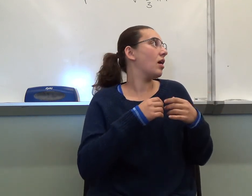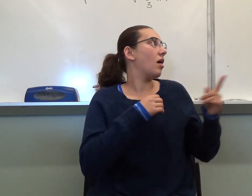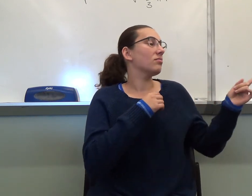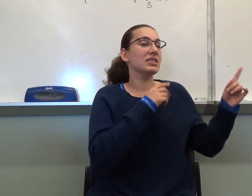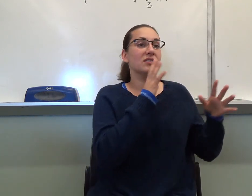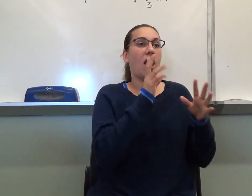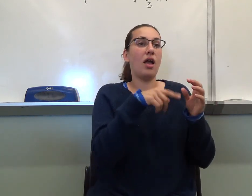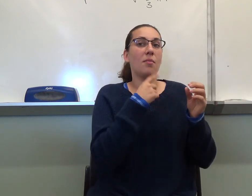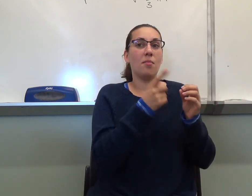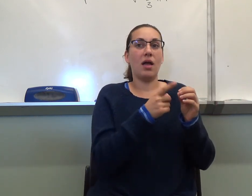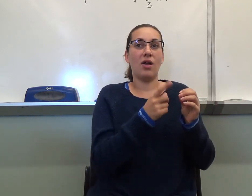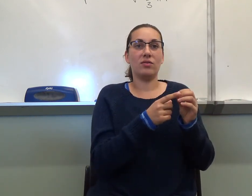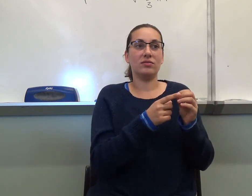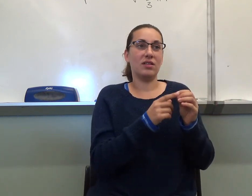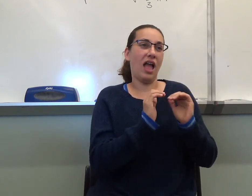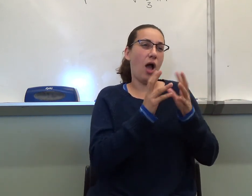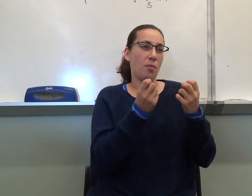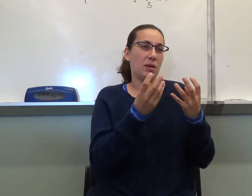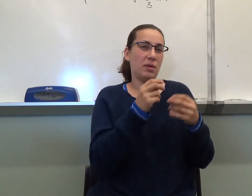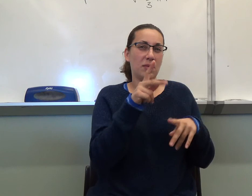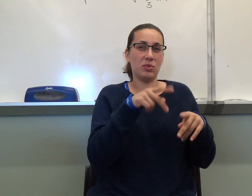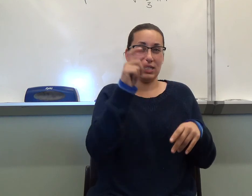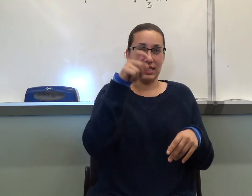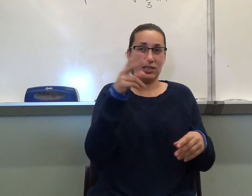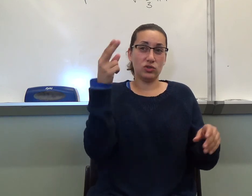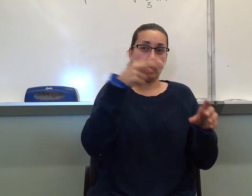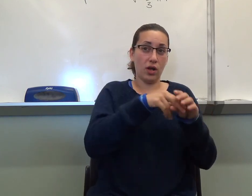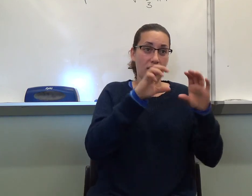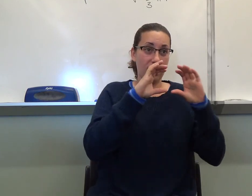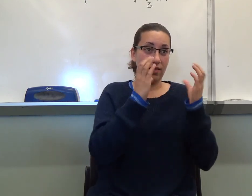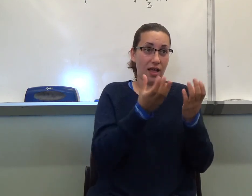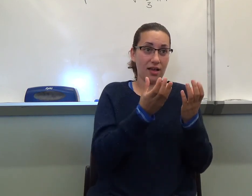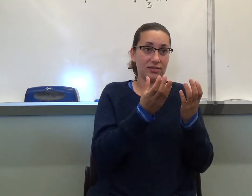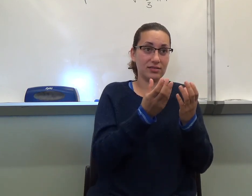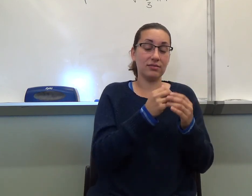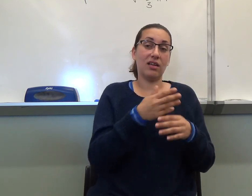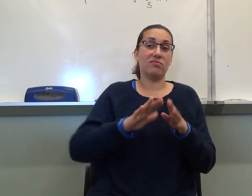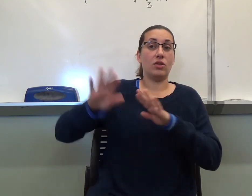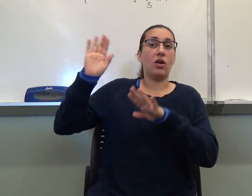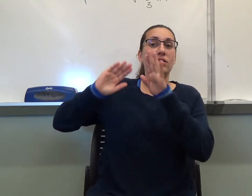to 30 and 40 people in a class. That's a huge explosion. So they've got a plan.